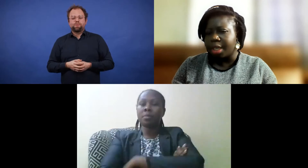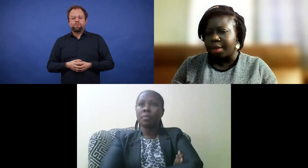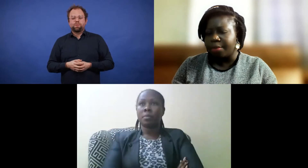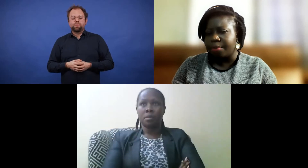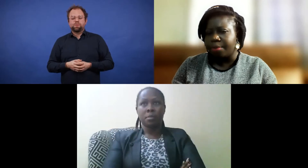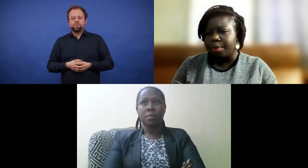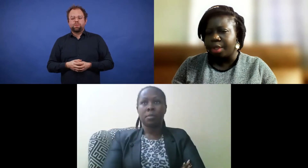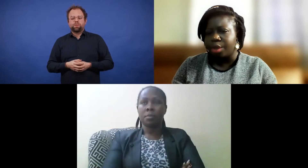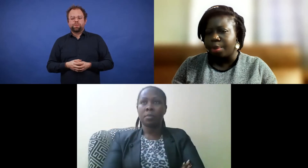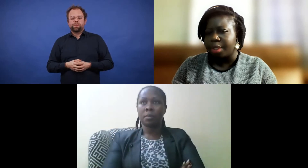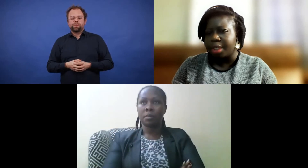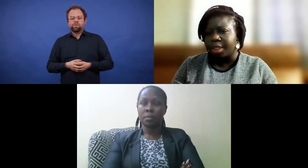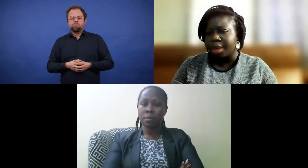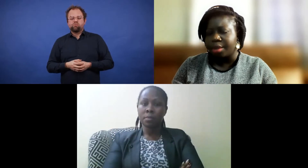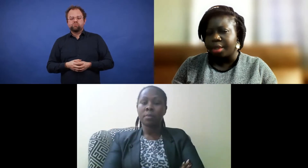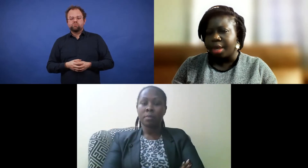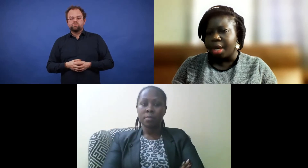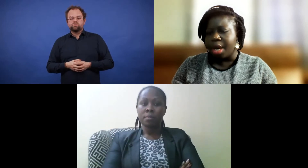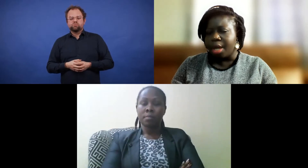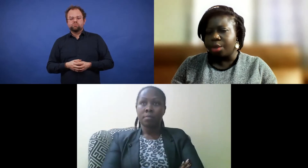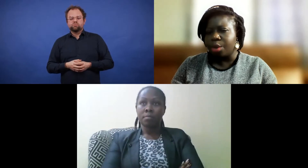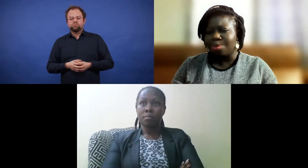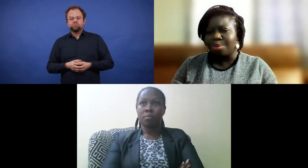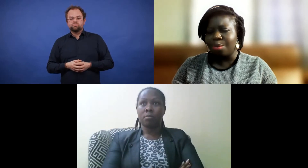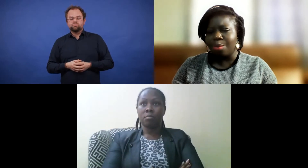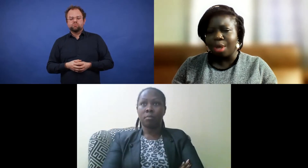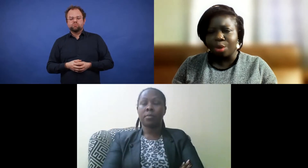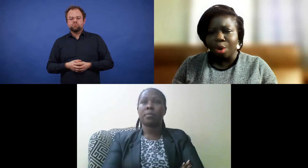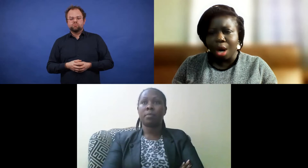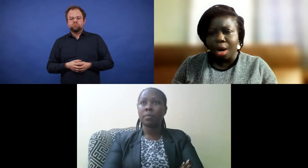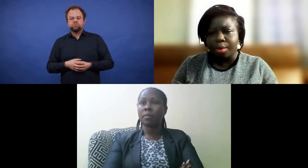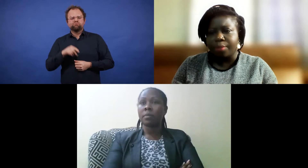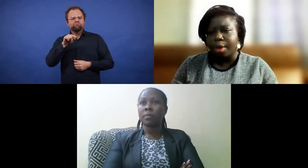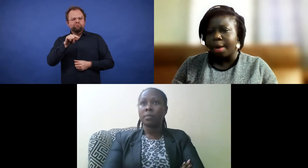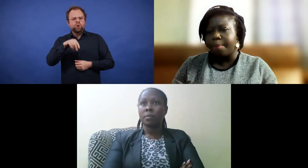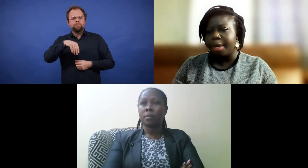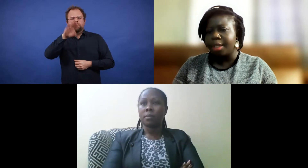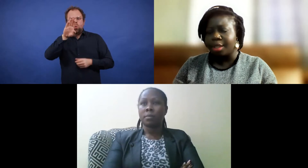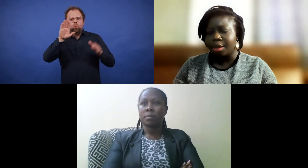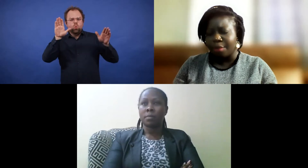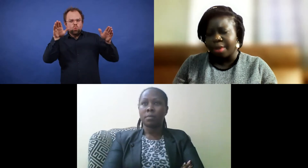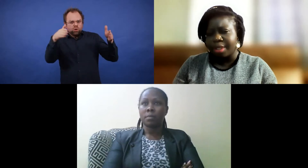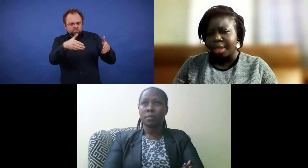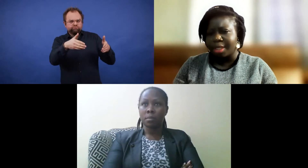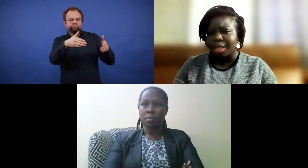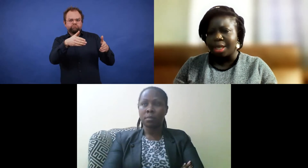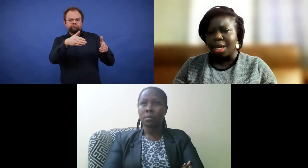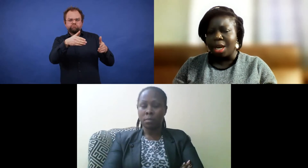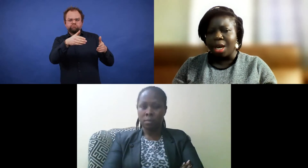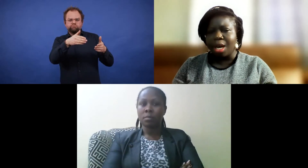can give with your potentials. So when you go out for campaigns, for